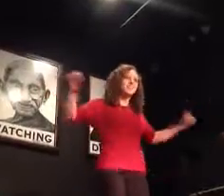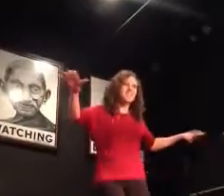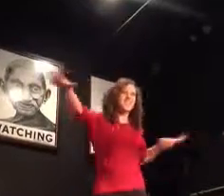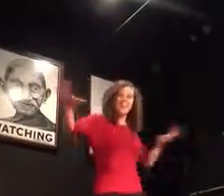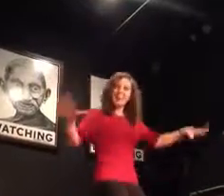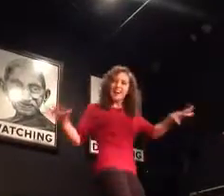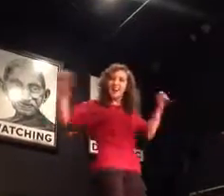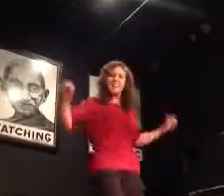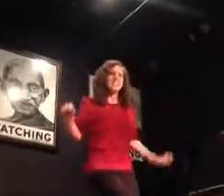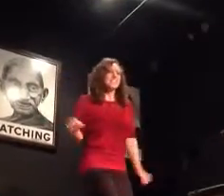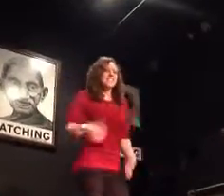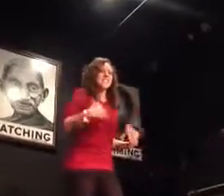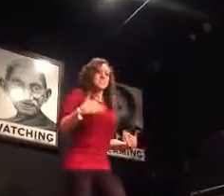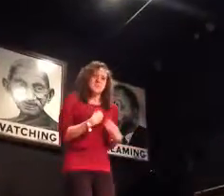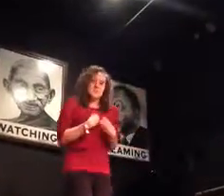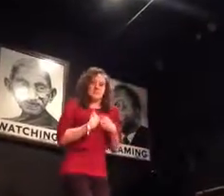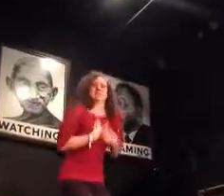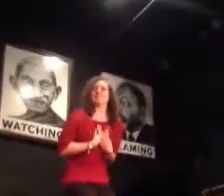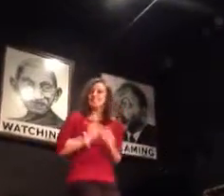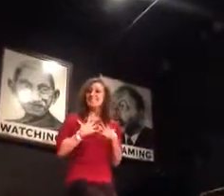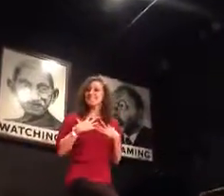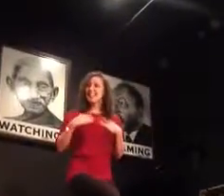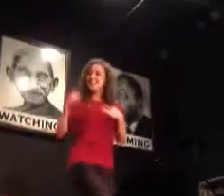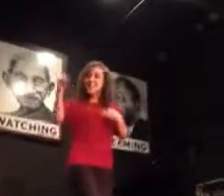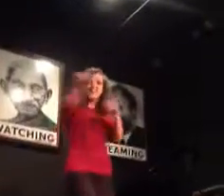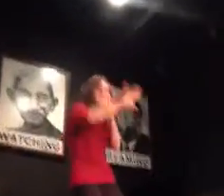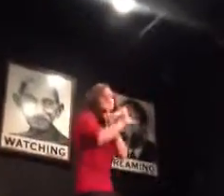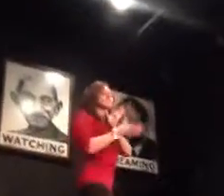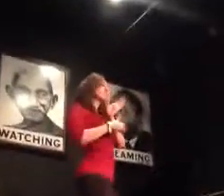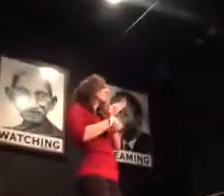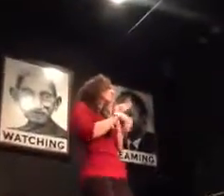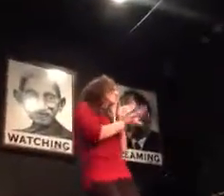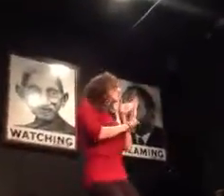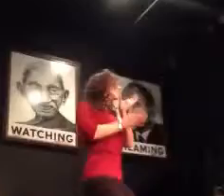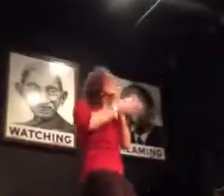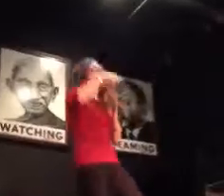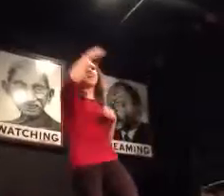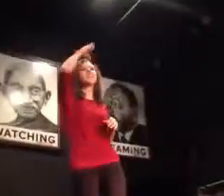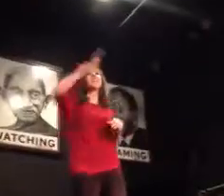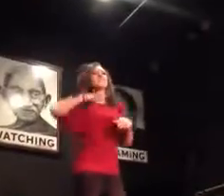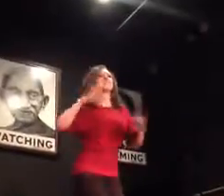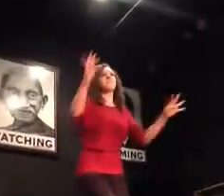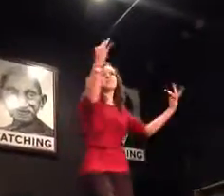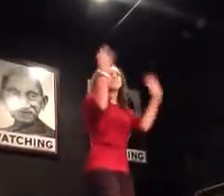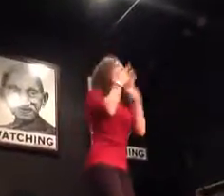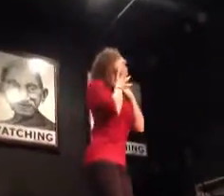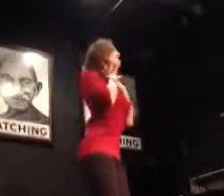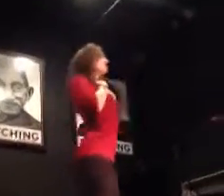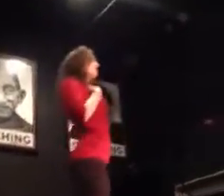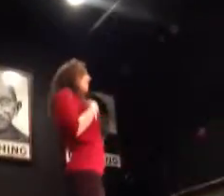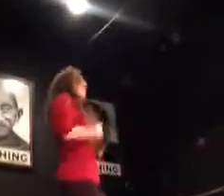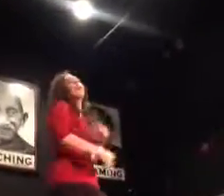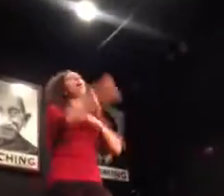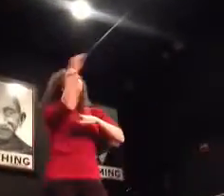to ignition, hot and fresh out the kitchen. Mama rolling that body, got every man in here wishing.